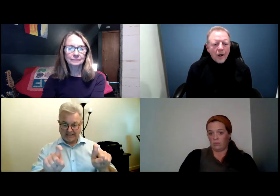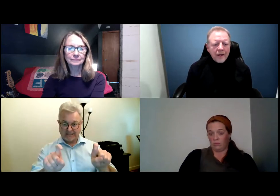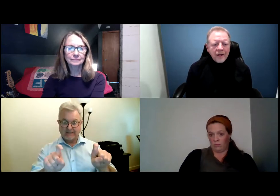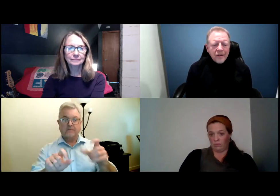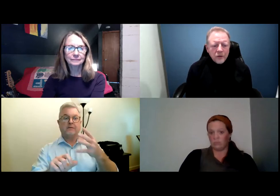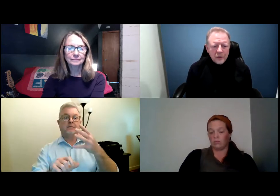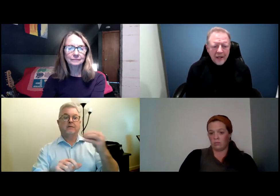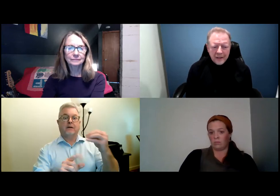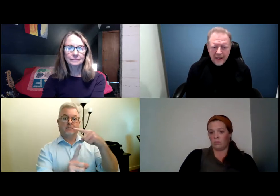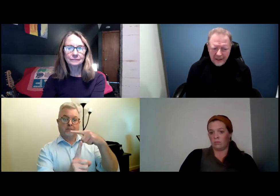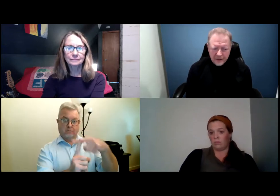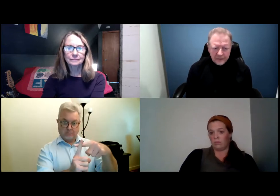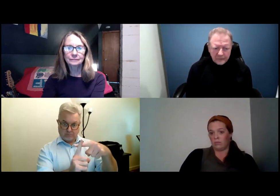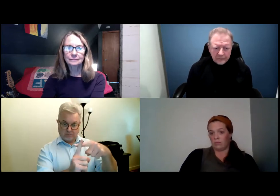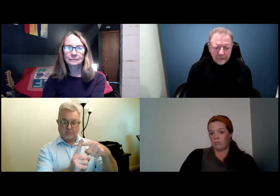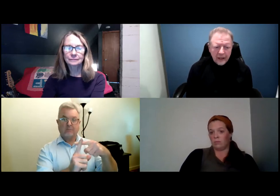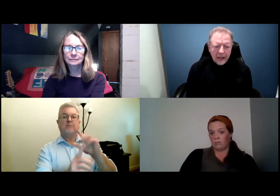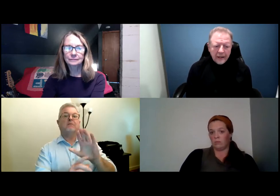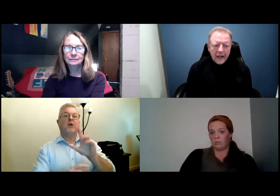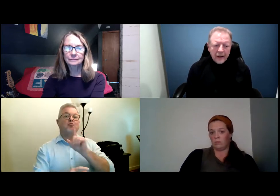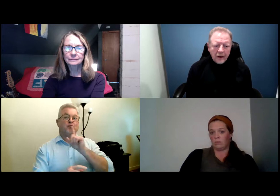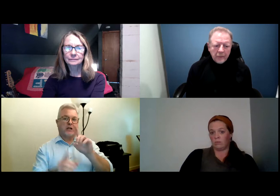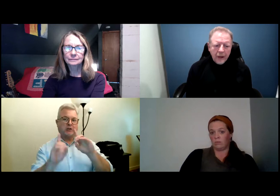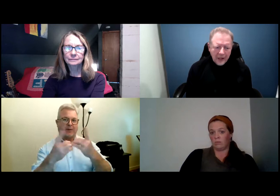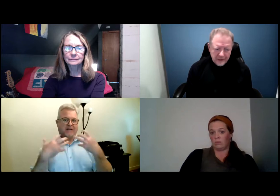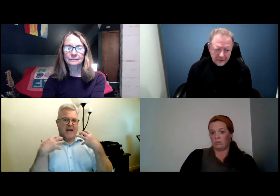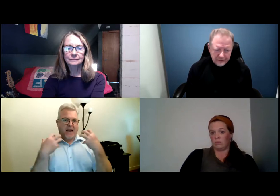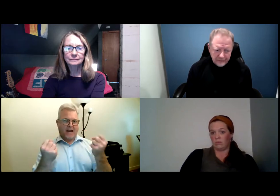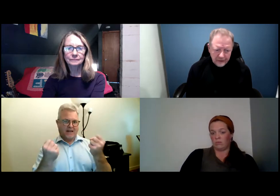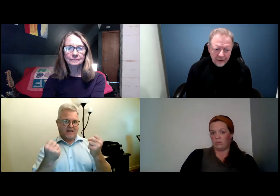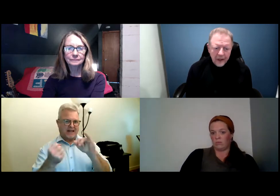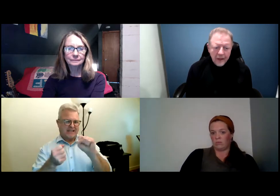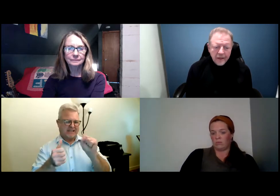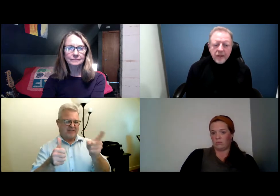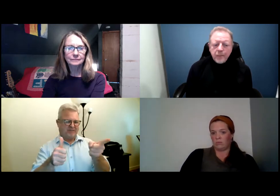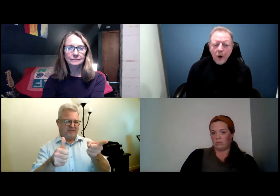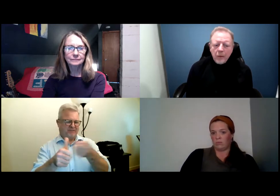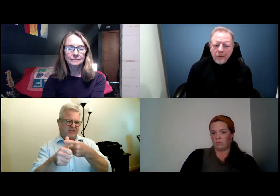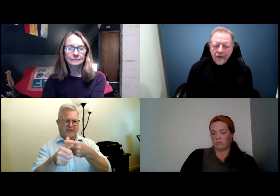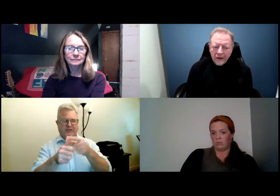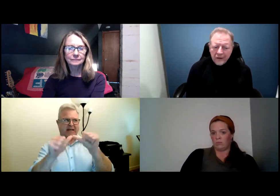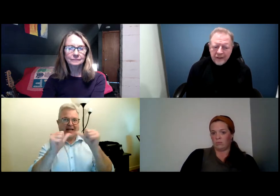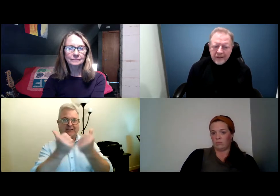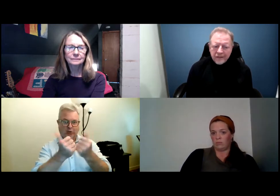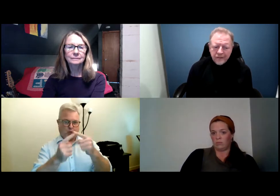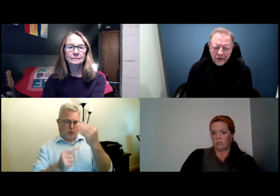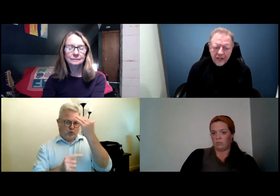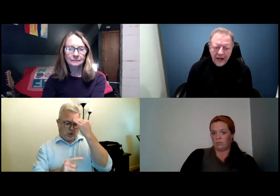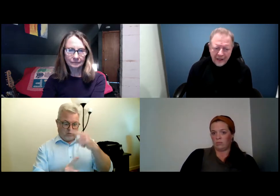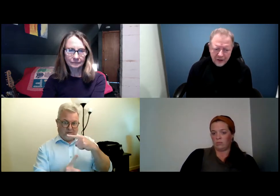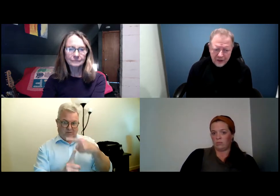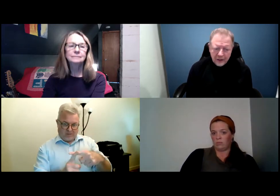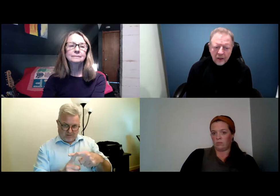when an individual takes a test and they are positive, the Department of Health is the